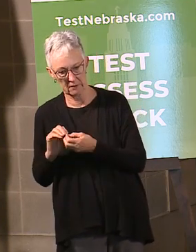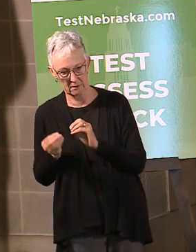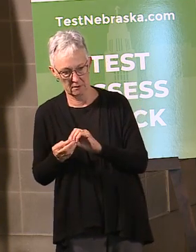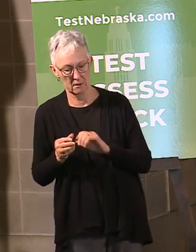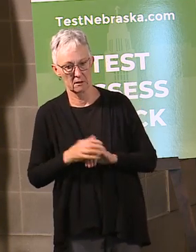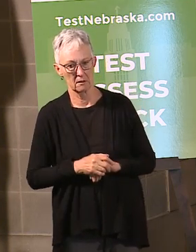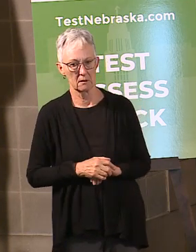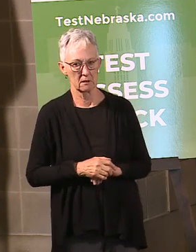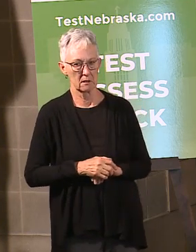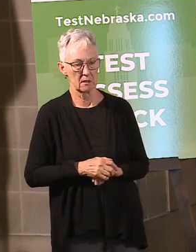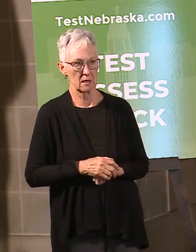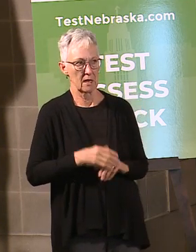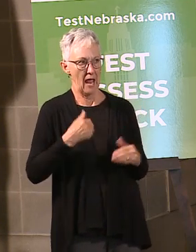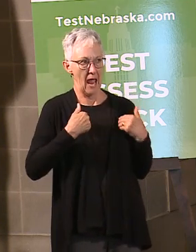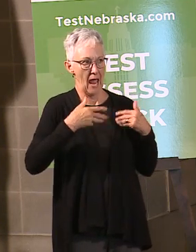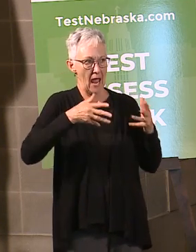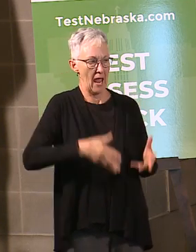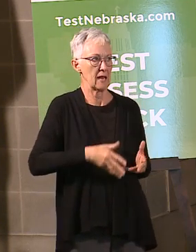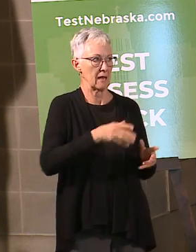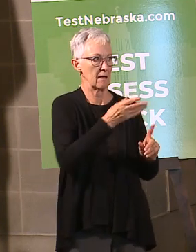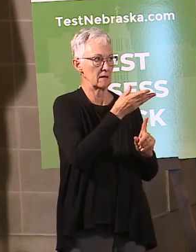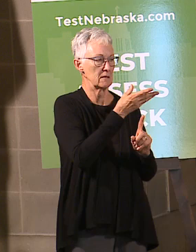claimed last week was